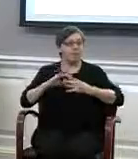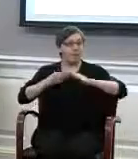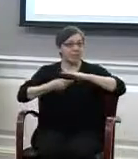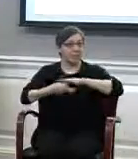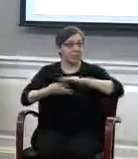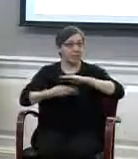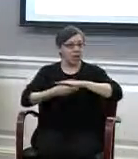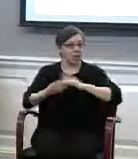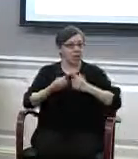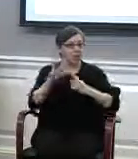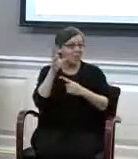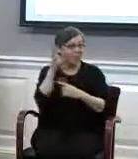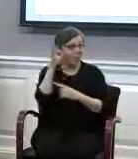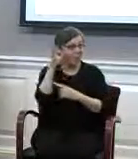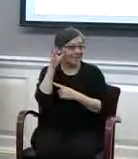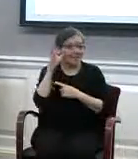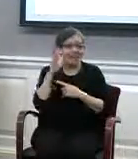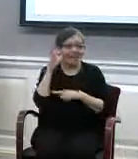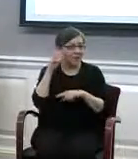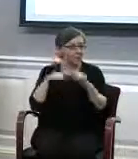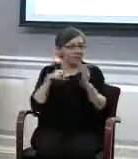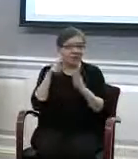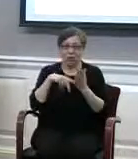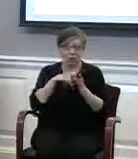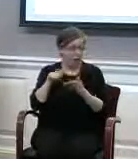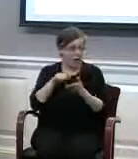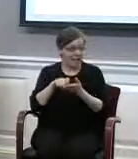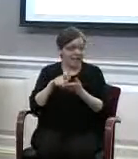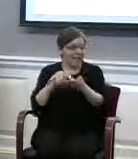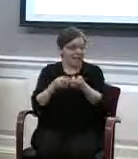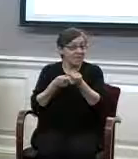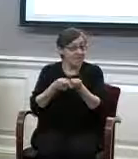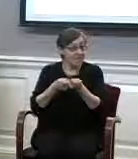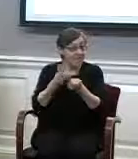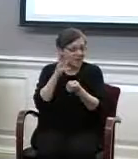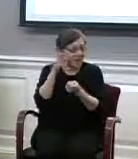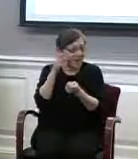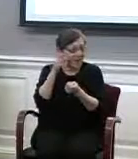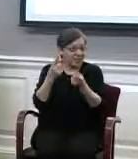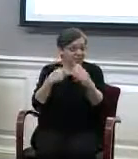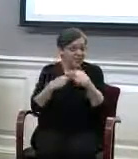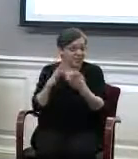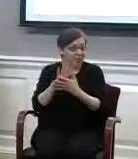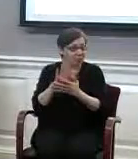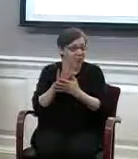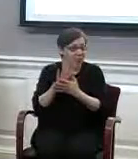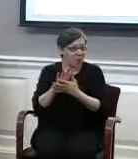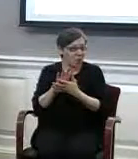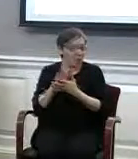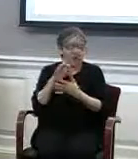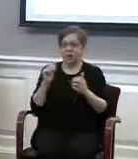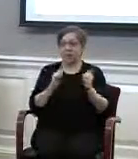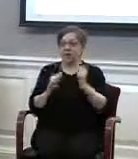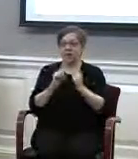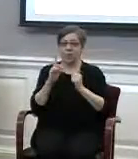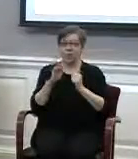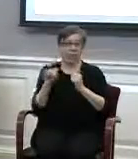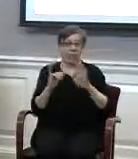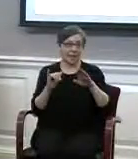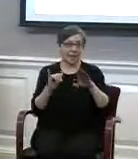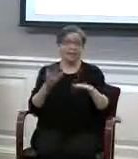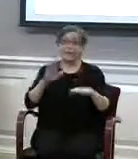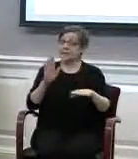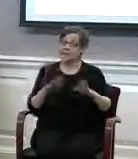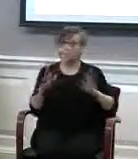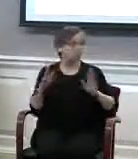who are not literate, inviting them to come back to school. The themes of these skits were things like, it's never too